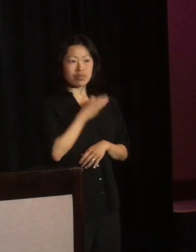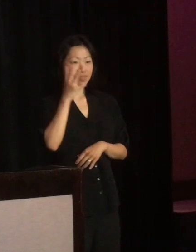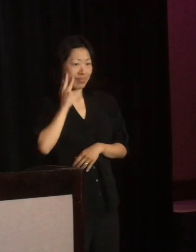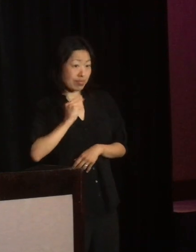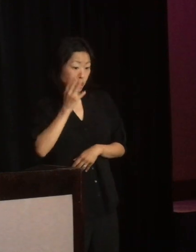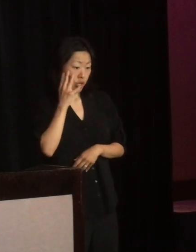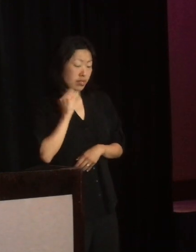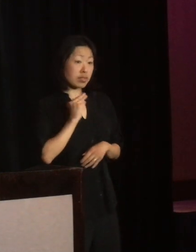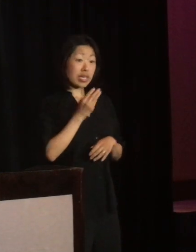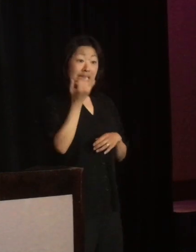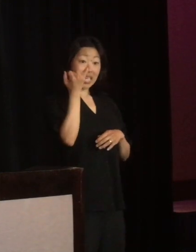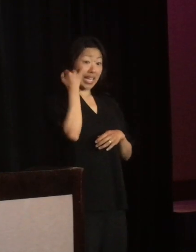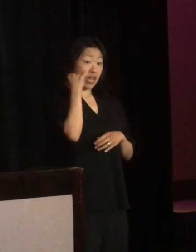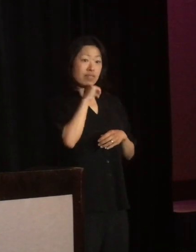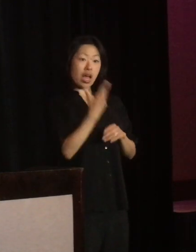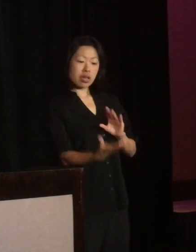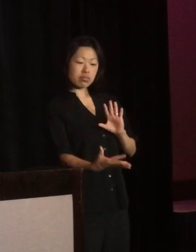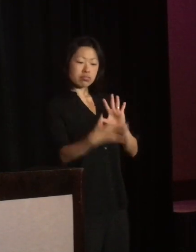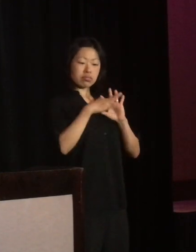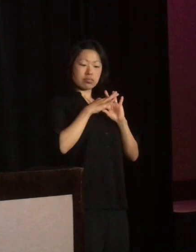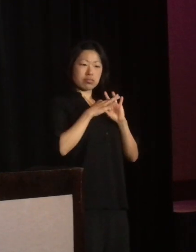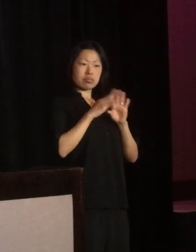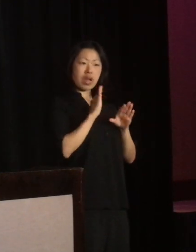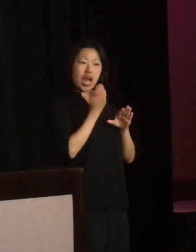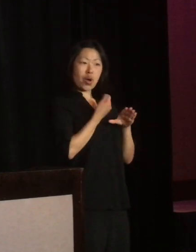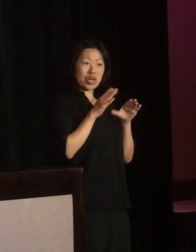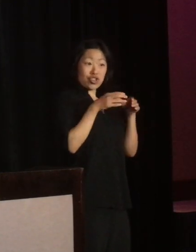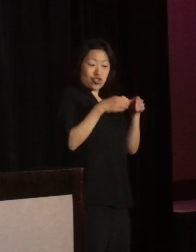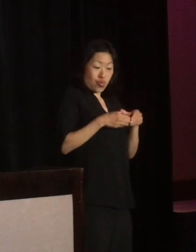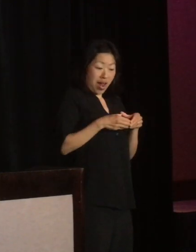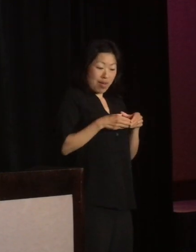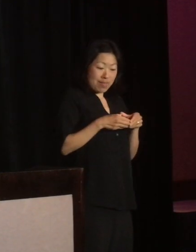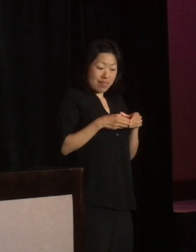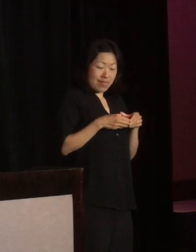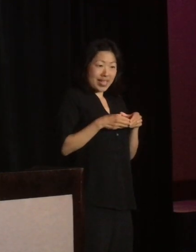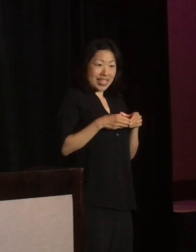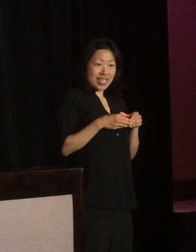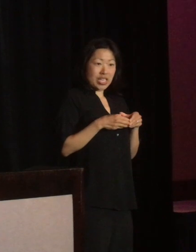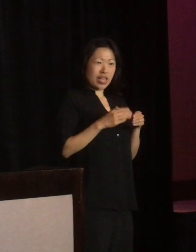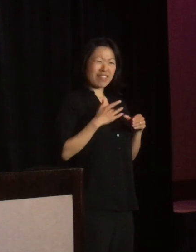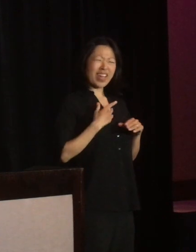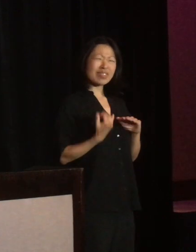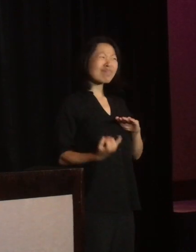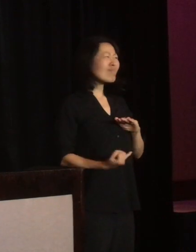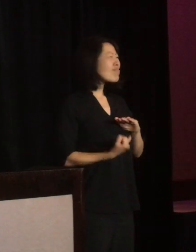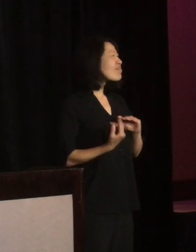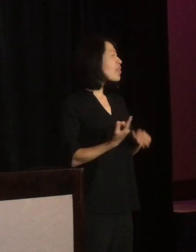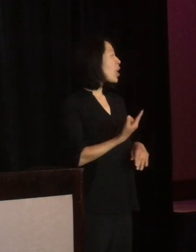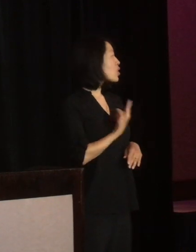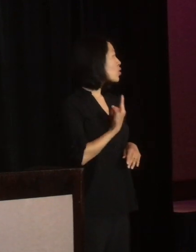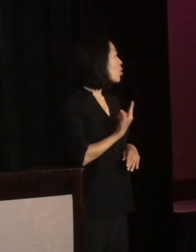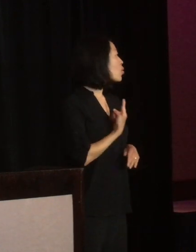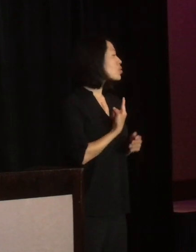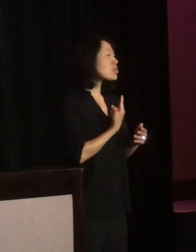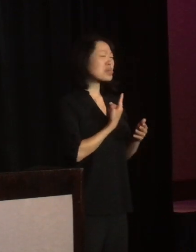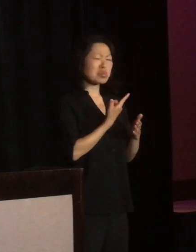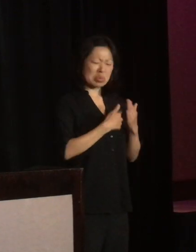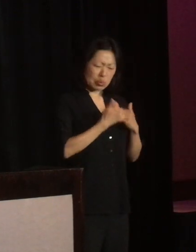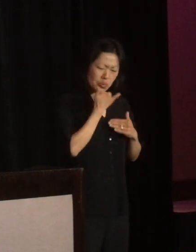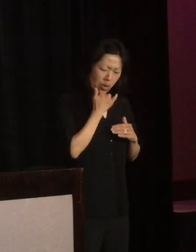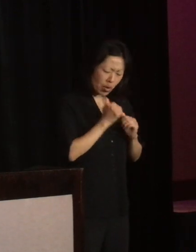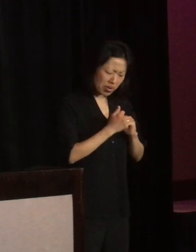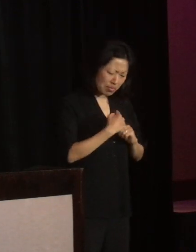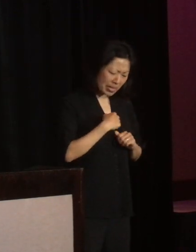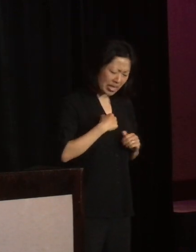if you're not connected to our tribe here, you just start feeling like you're alone or something's wrong with you.